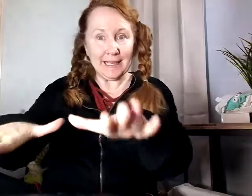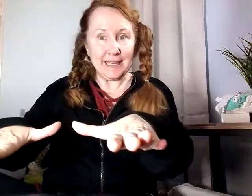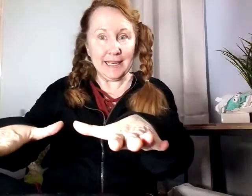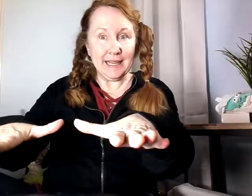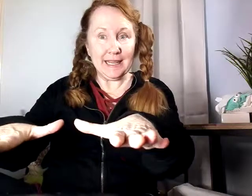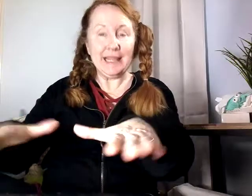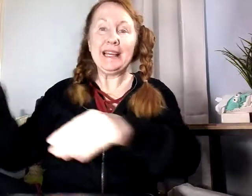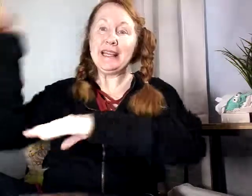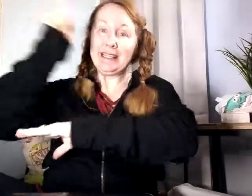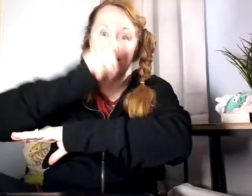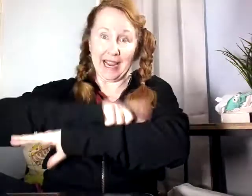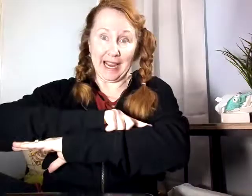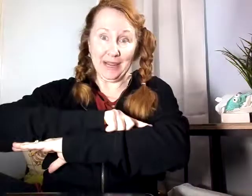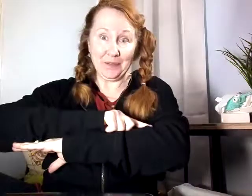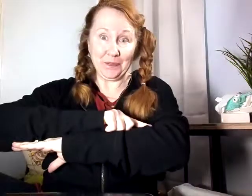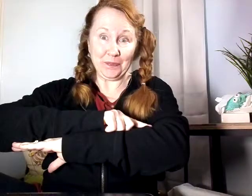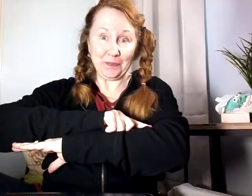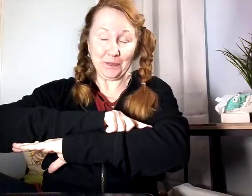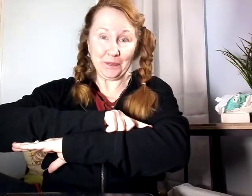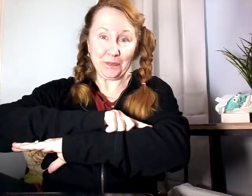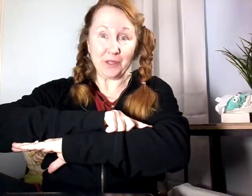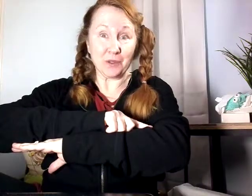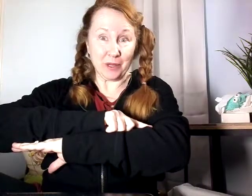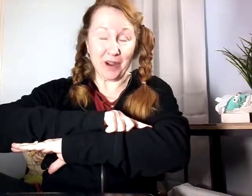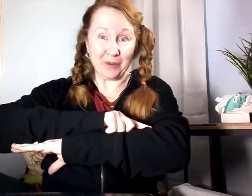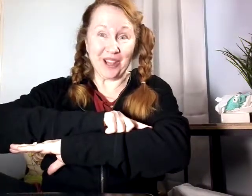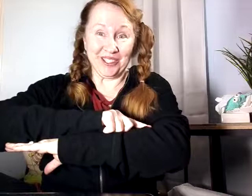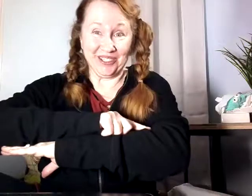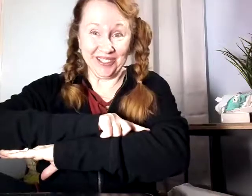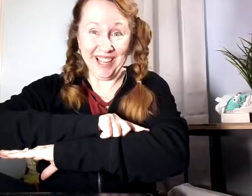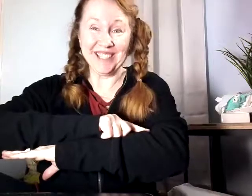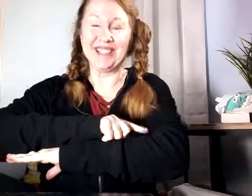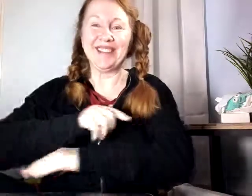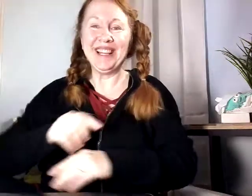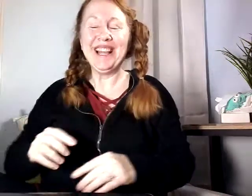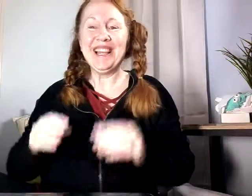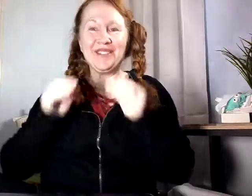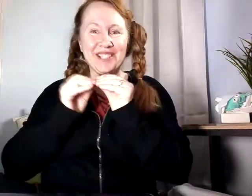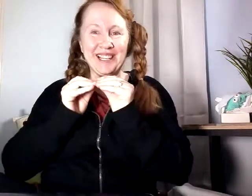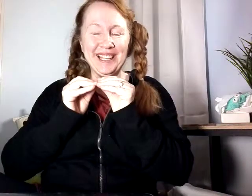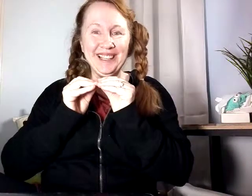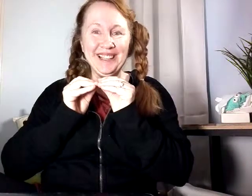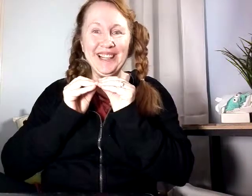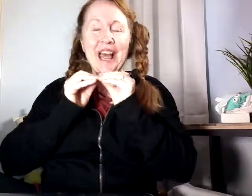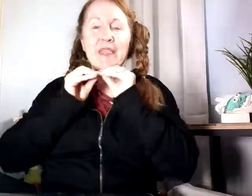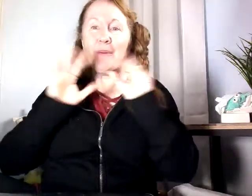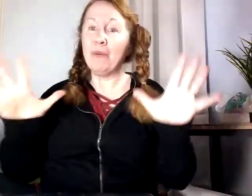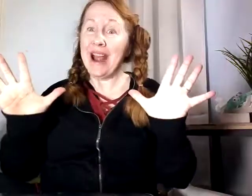blessed day. Took me quite a while to learn that. So ready? We're starting here. The